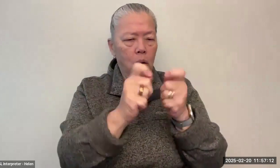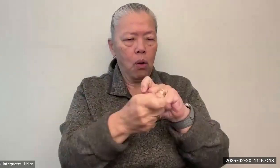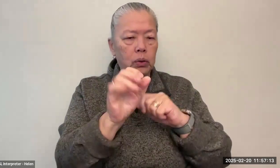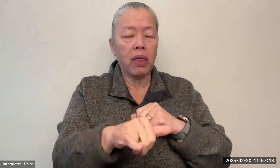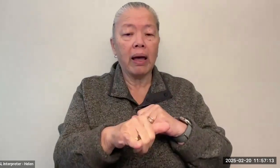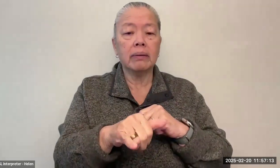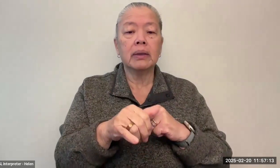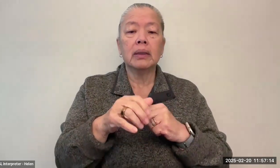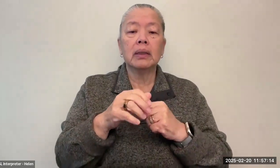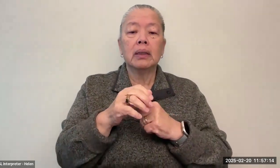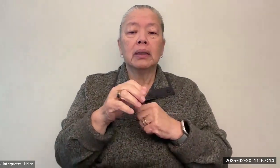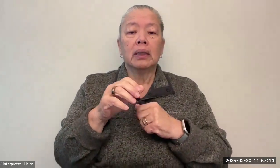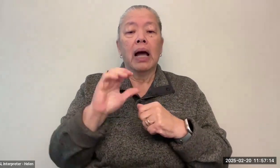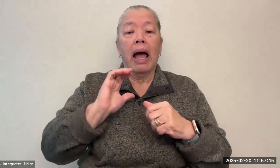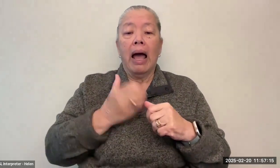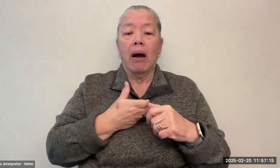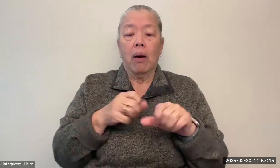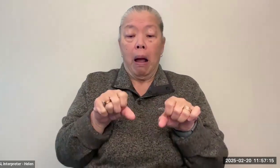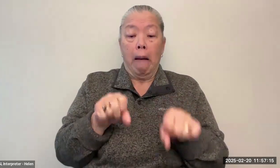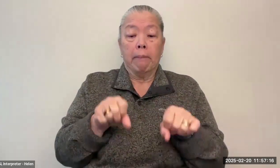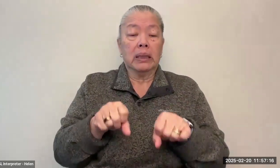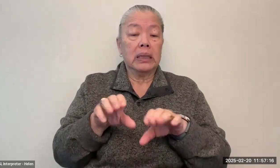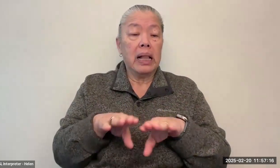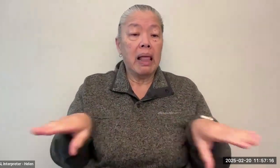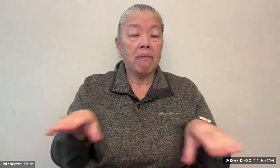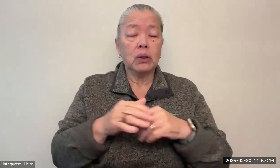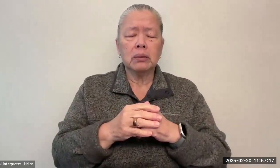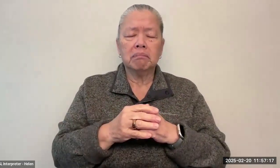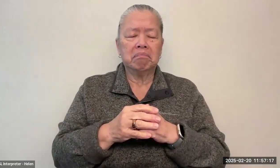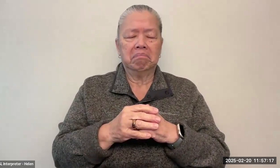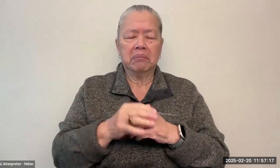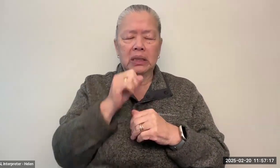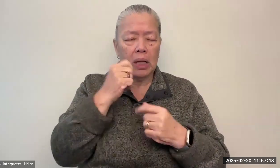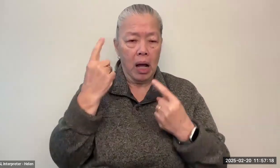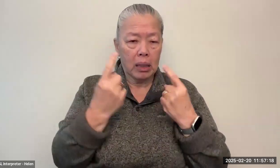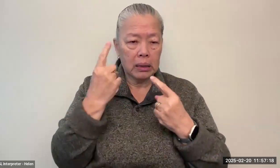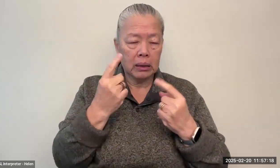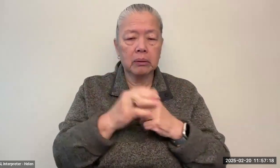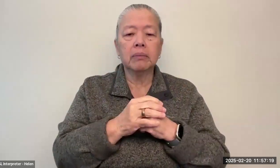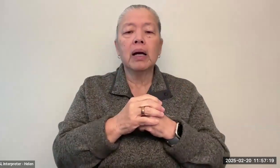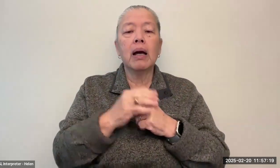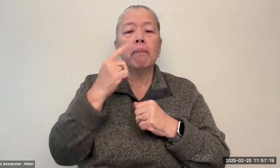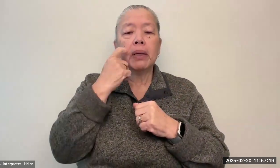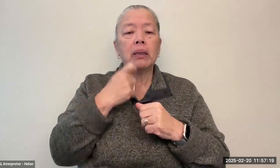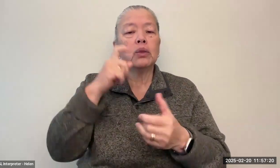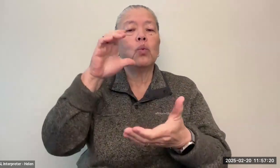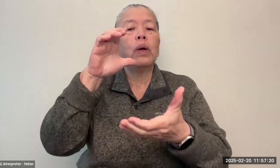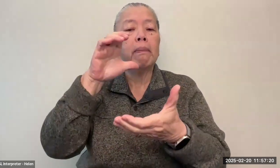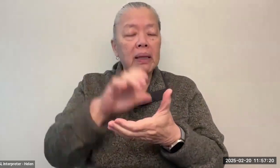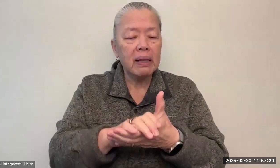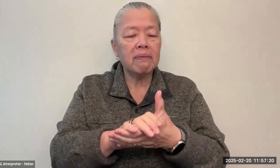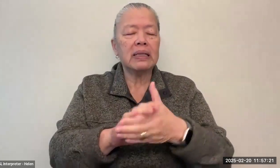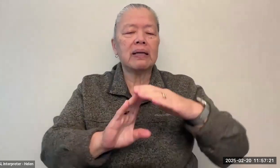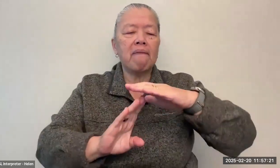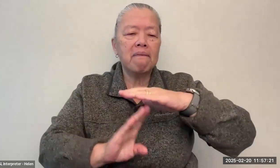of membership. Our ability level should be one of those things that should not be considered in our membership because we believe it's